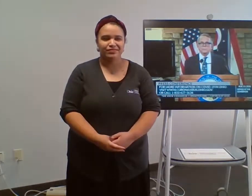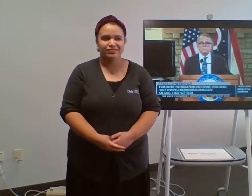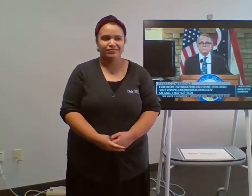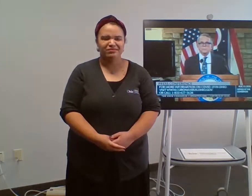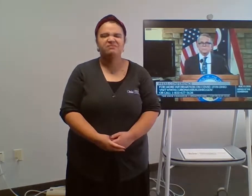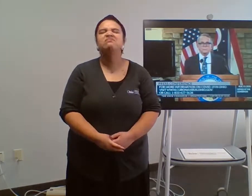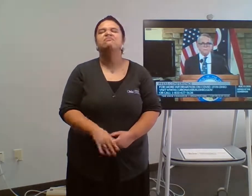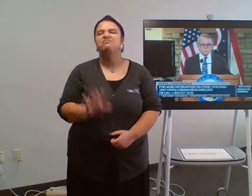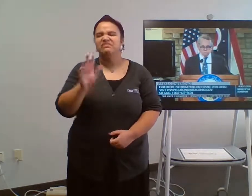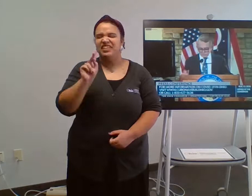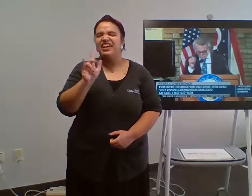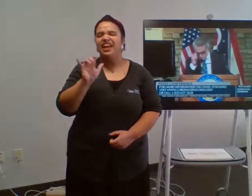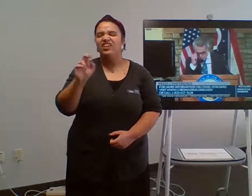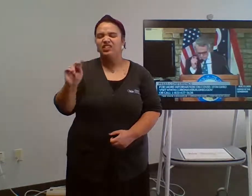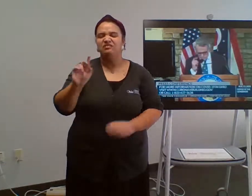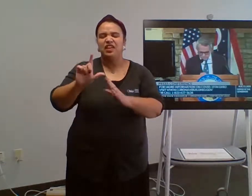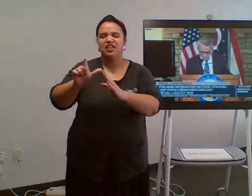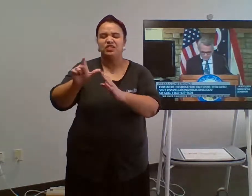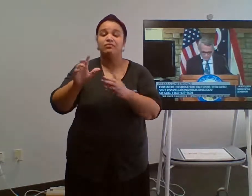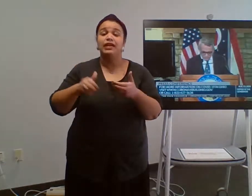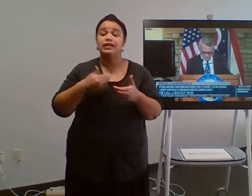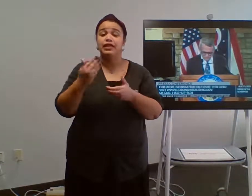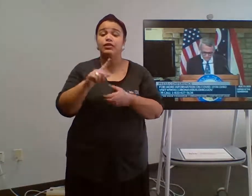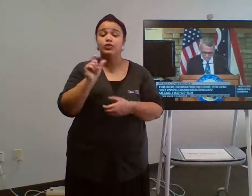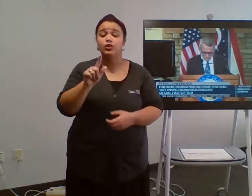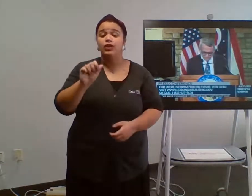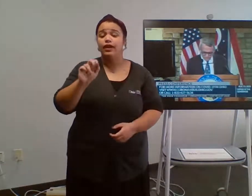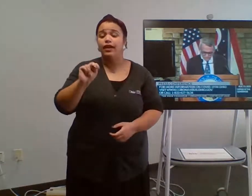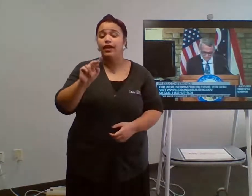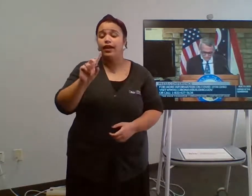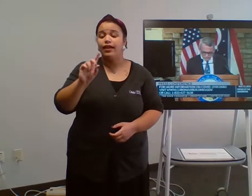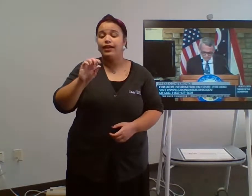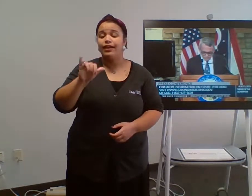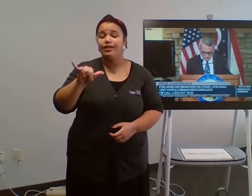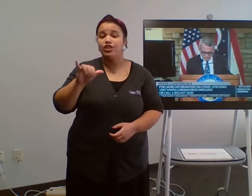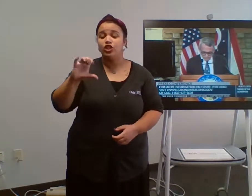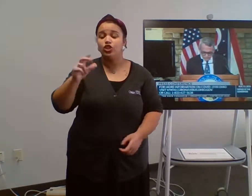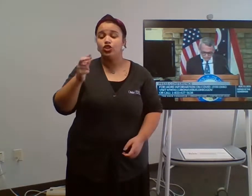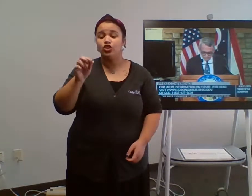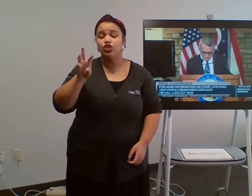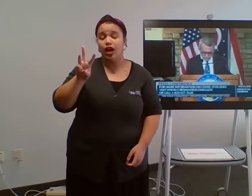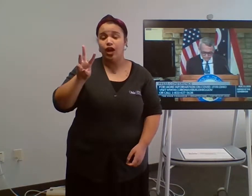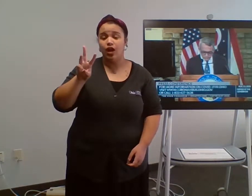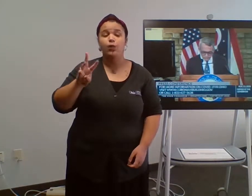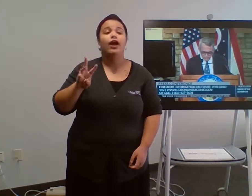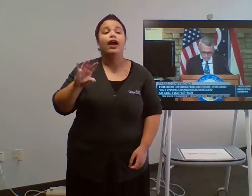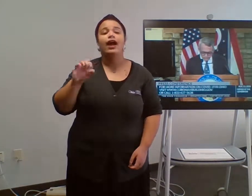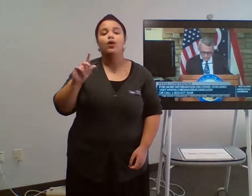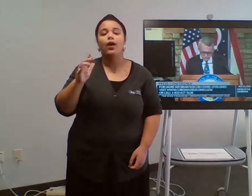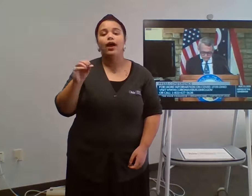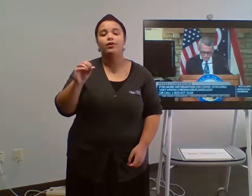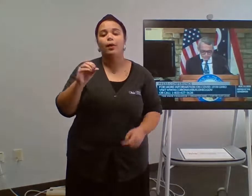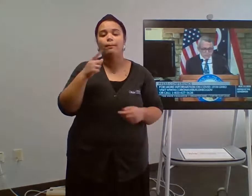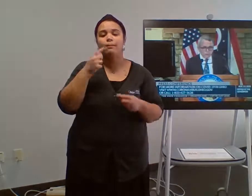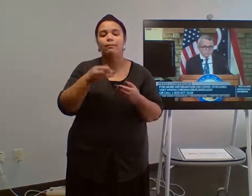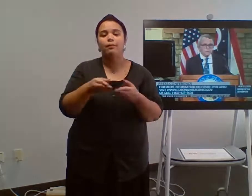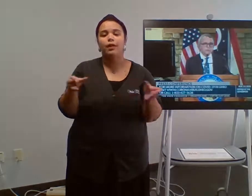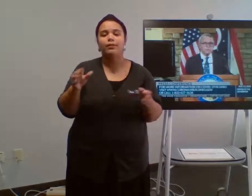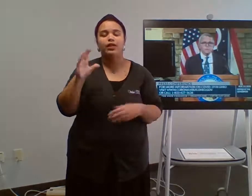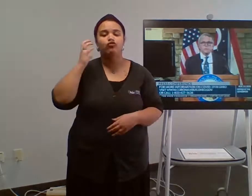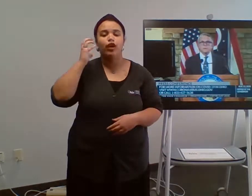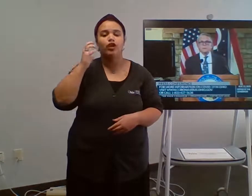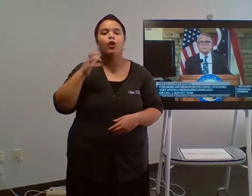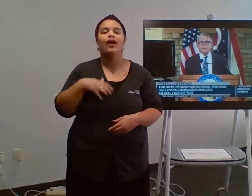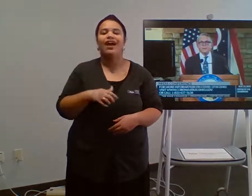We'll come back to Kevin. Our next question is from Andy Chow at Ohio Public Radio and Television.